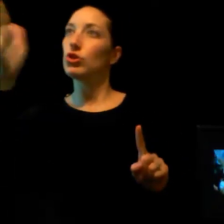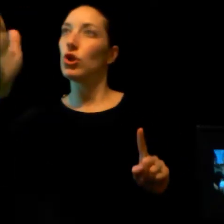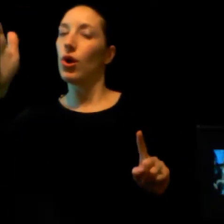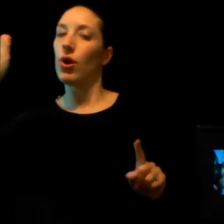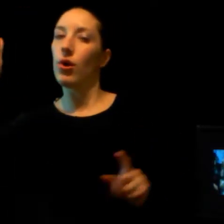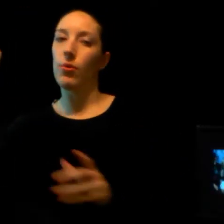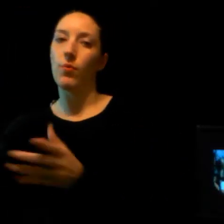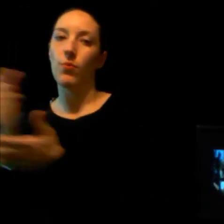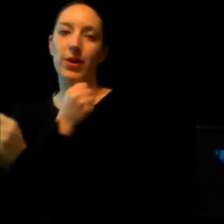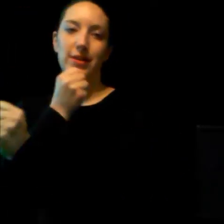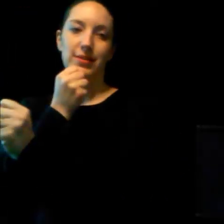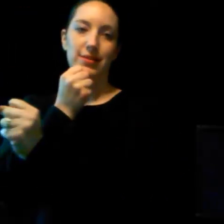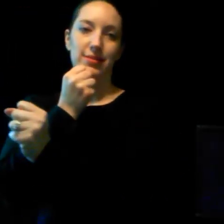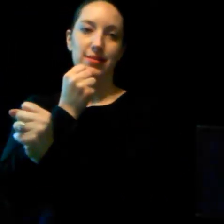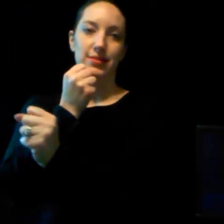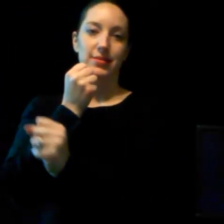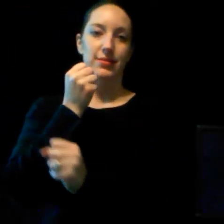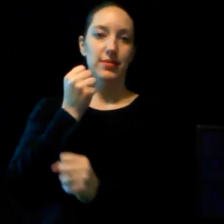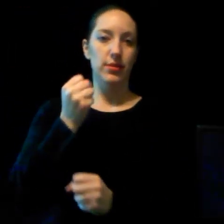The president's speech.